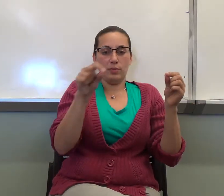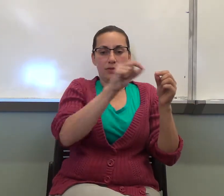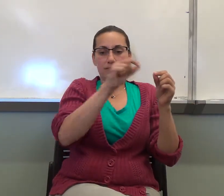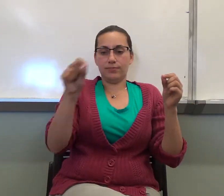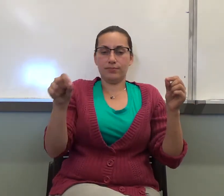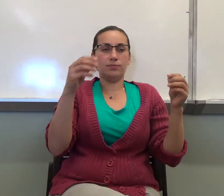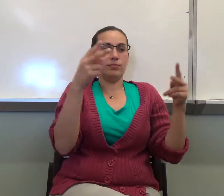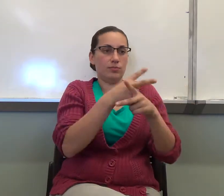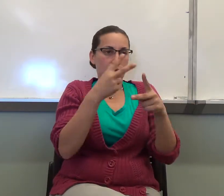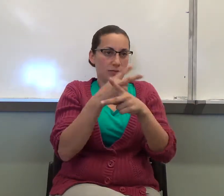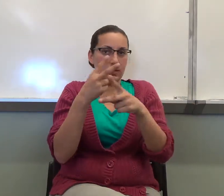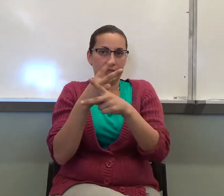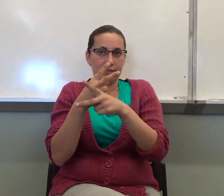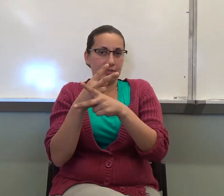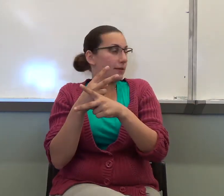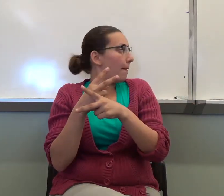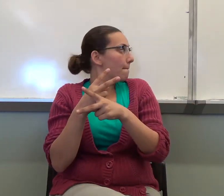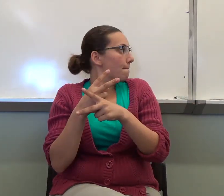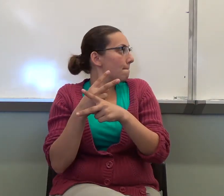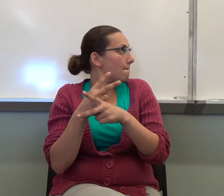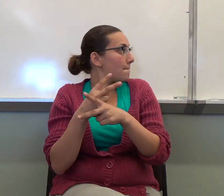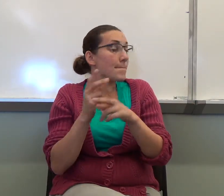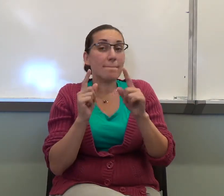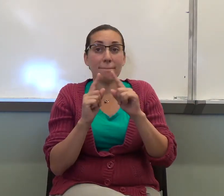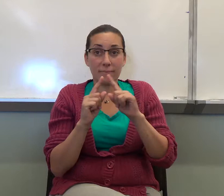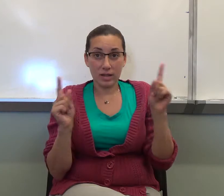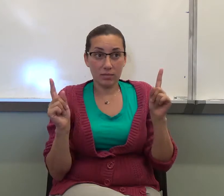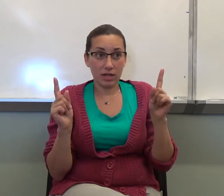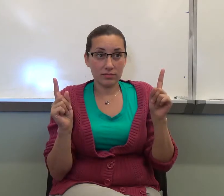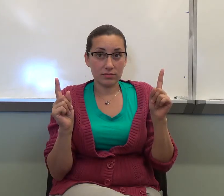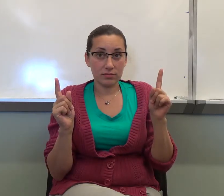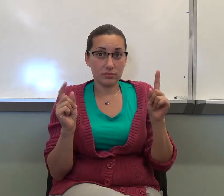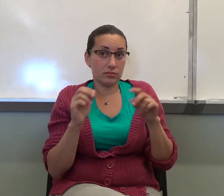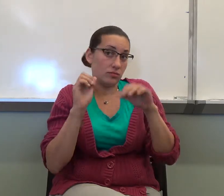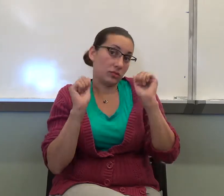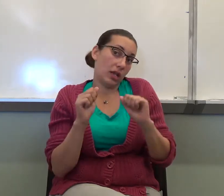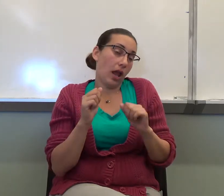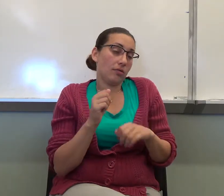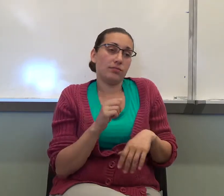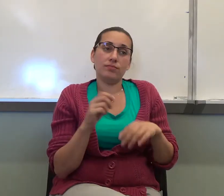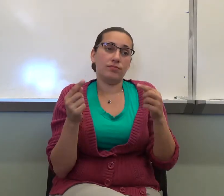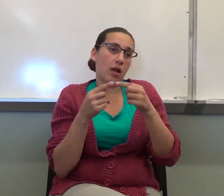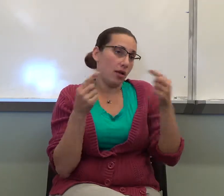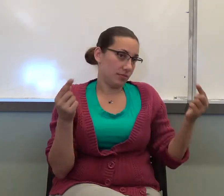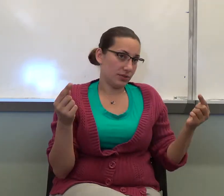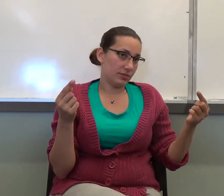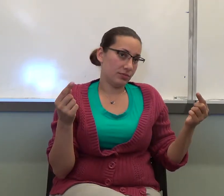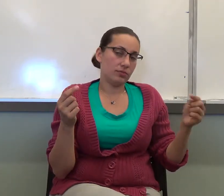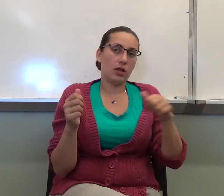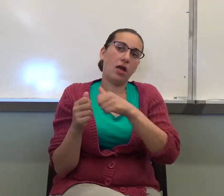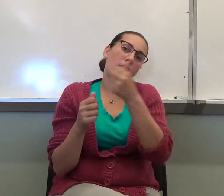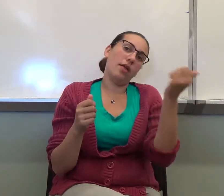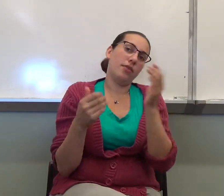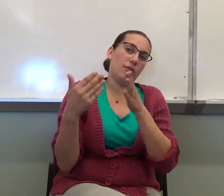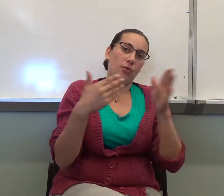terms and get this. But it can't go that way. Meaning that if you have a sum of two